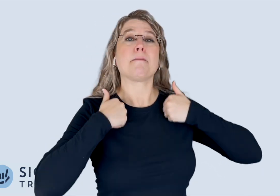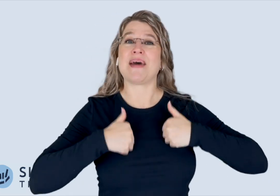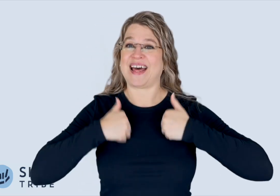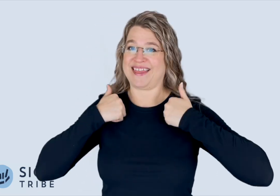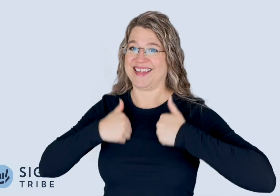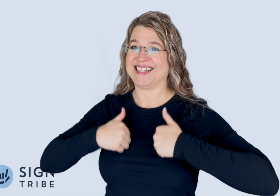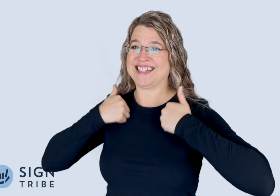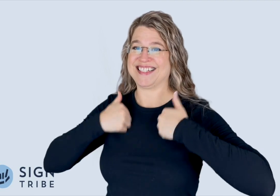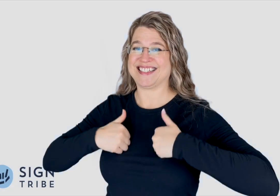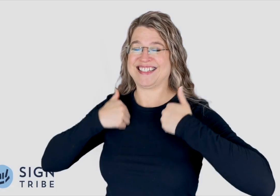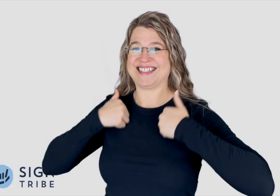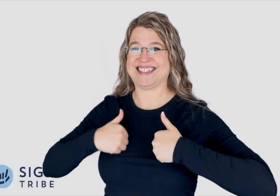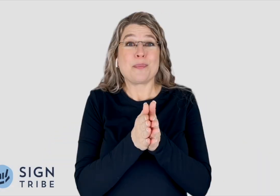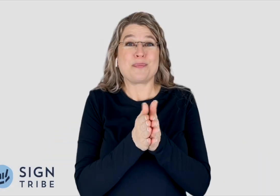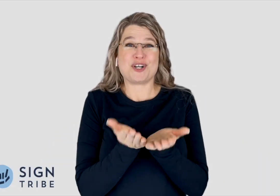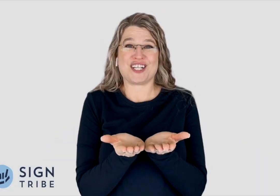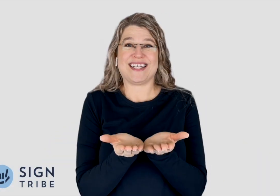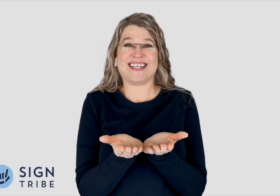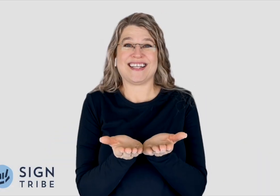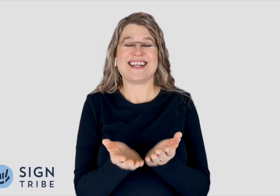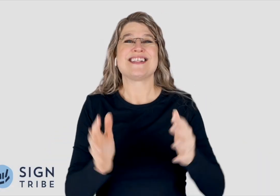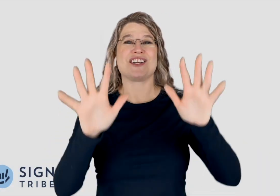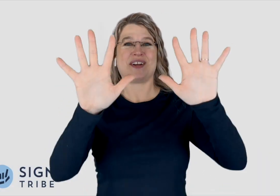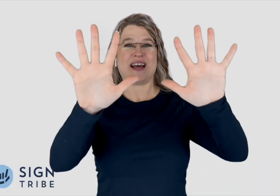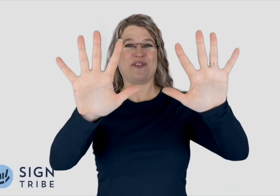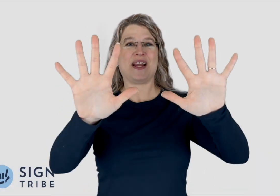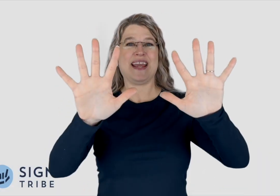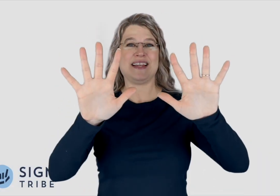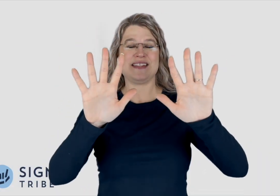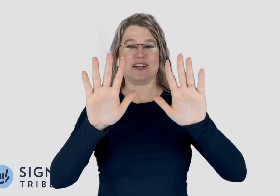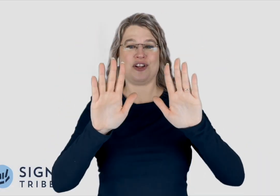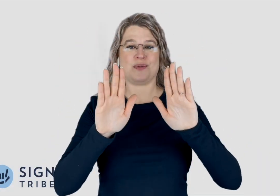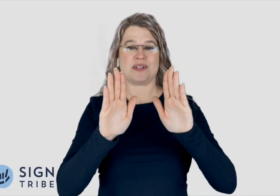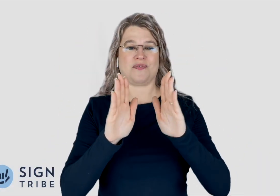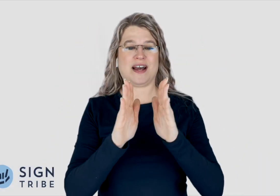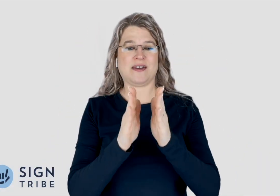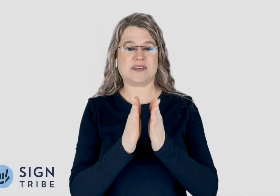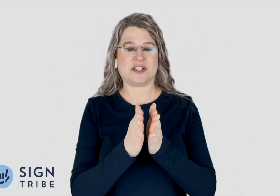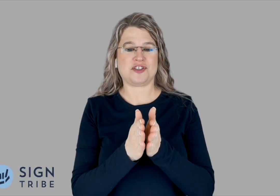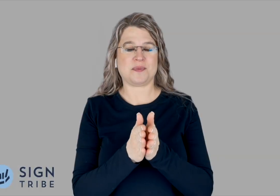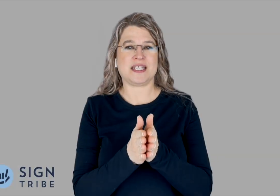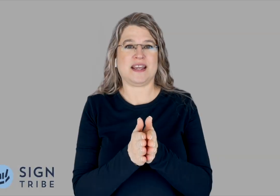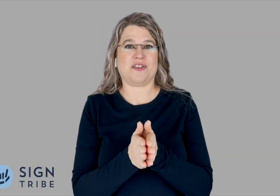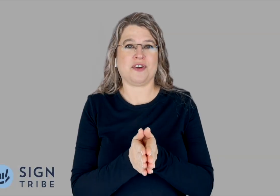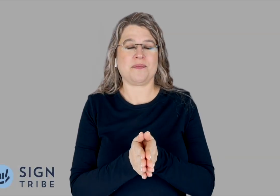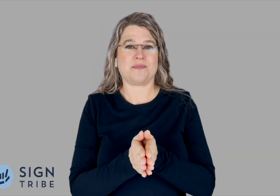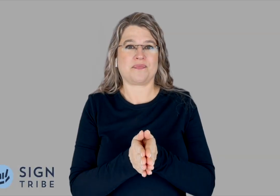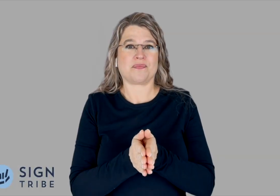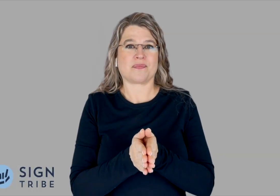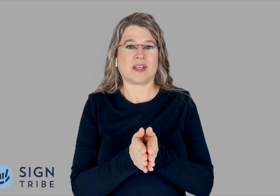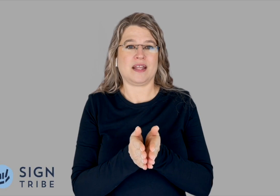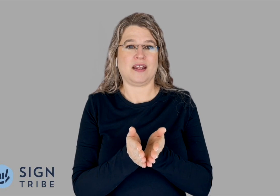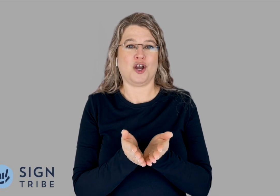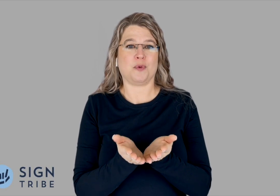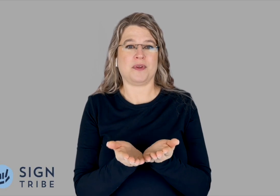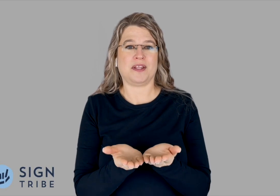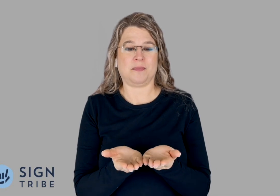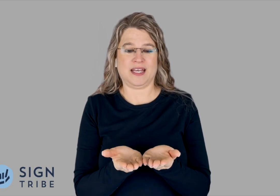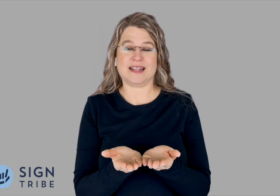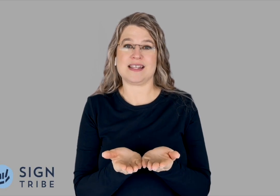Bath. Book. So you're going to have your hands in closed 5s, touch them together, and then open them like this, like